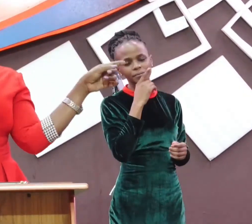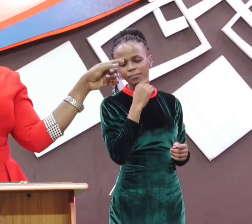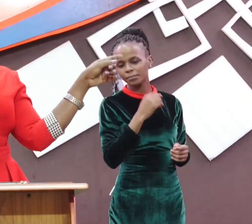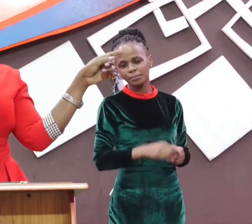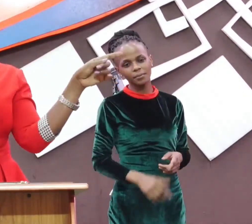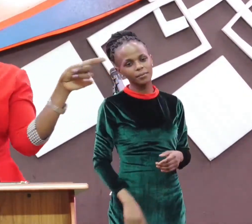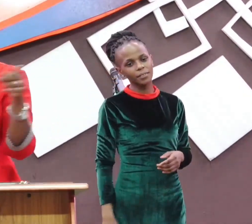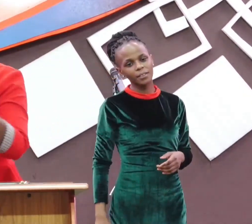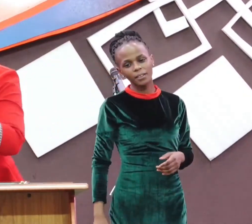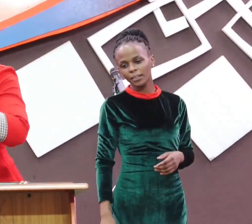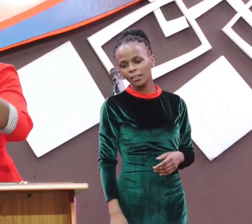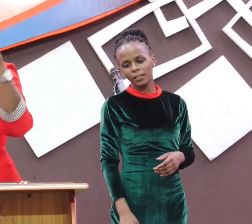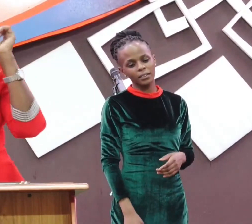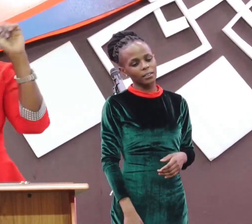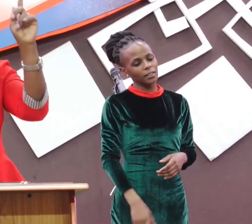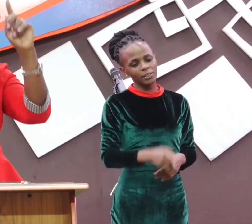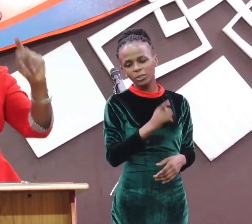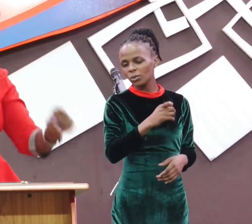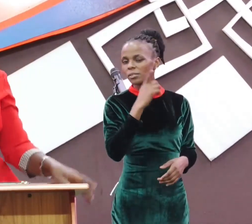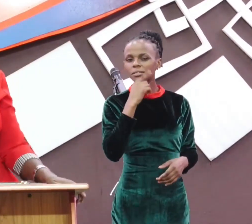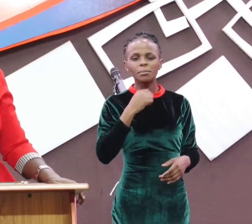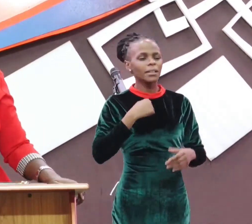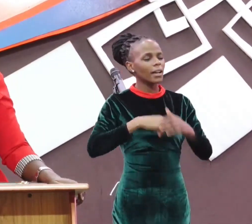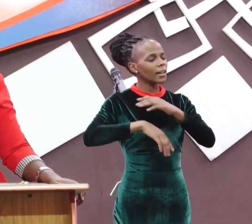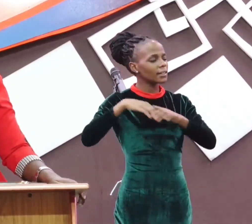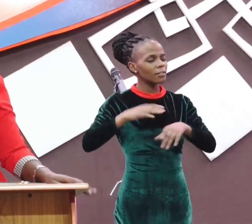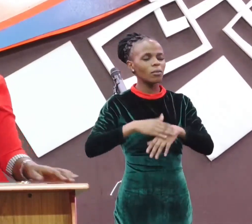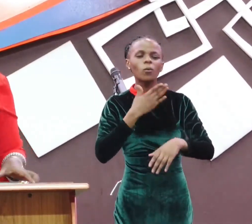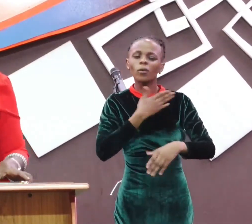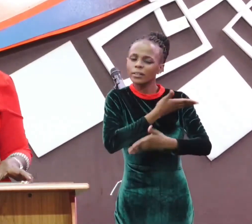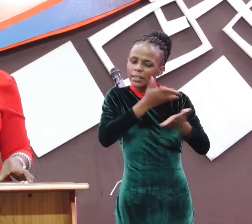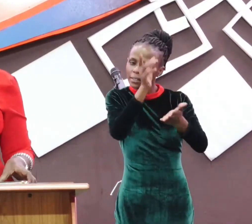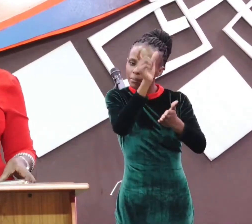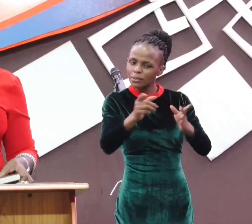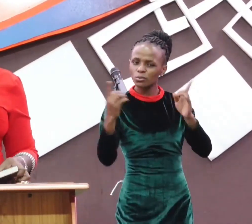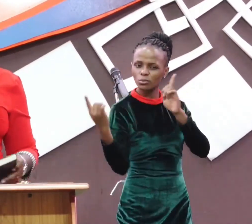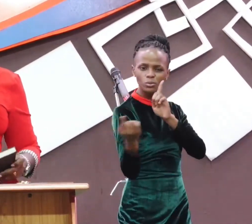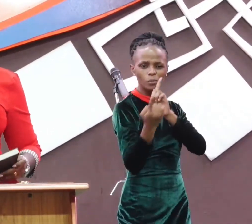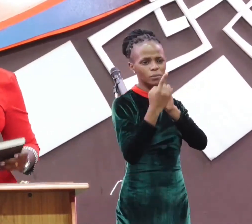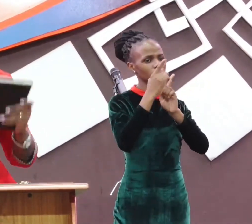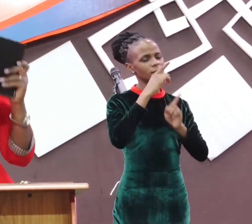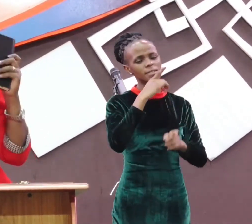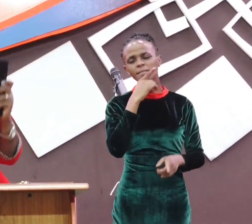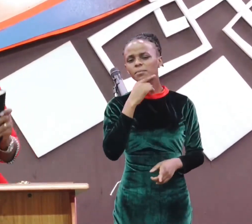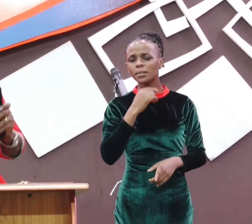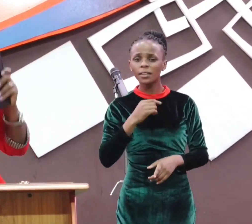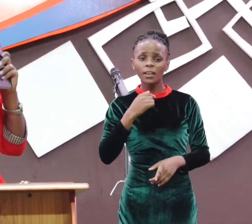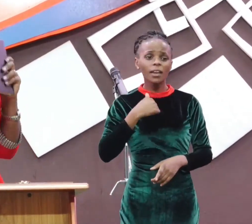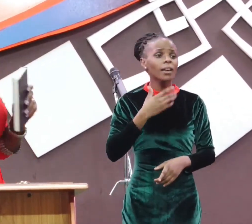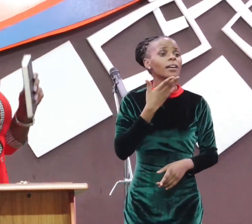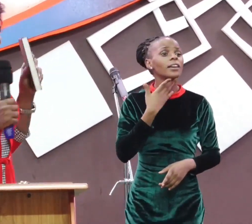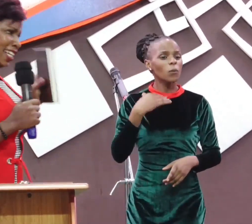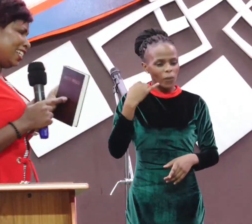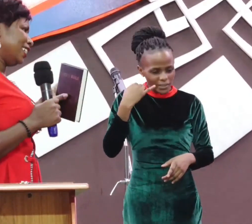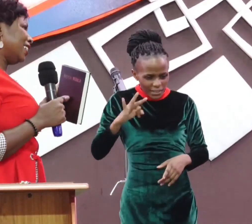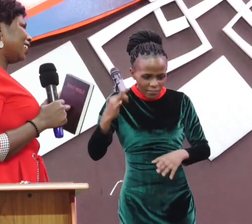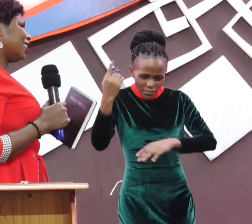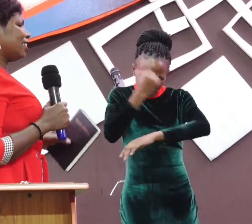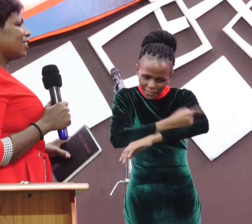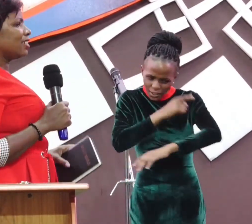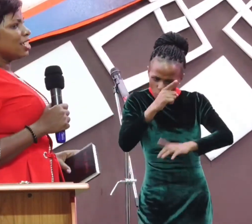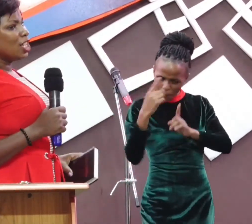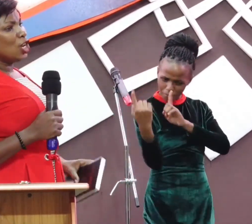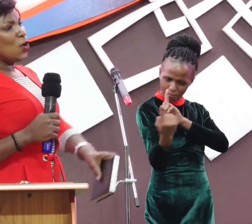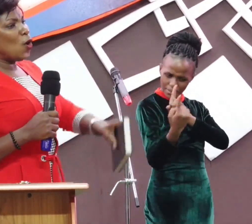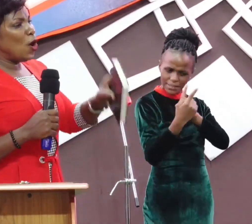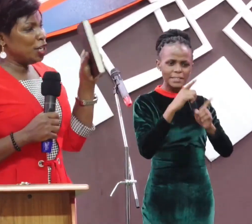abasajja bali siba kwagalizo basinkane. I don't wish any one of you to meet the other men I met. Njagala boba wakubasinkana. I want